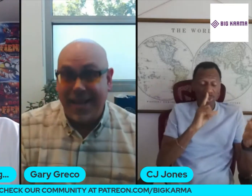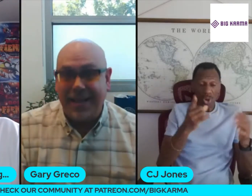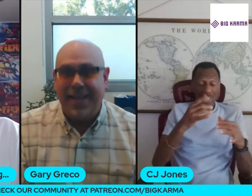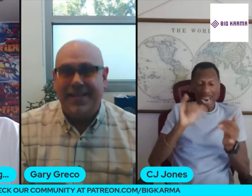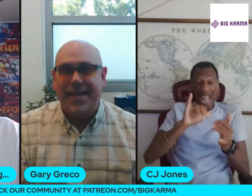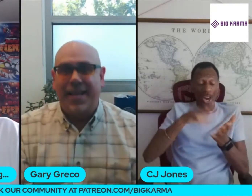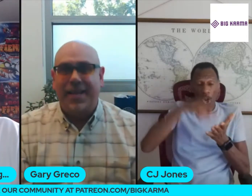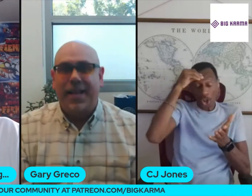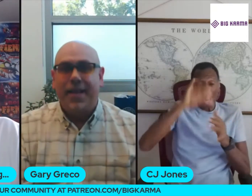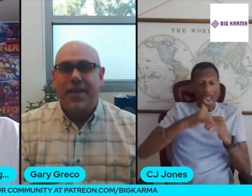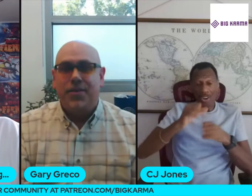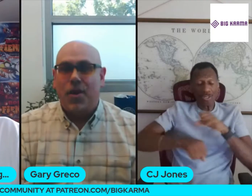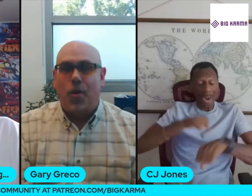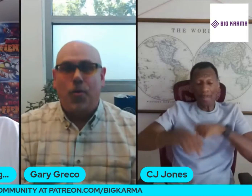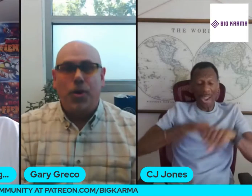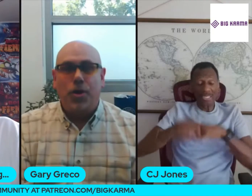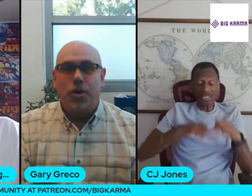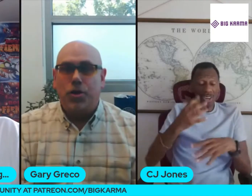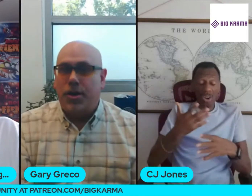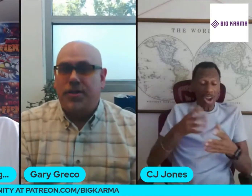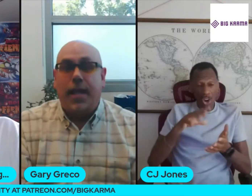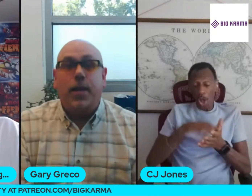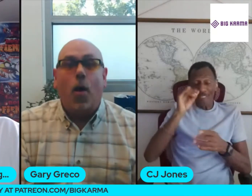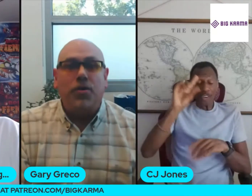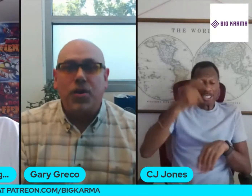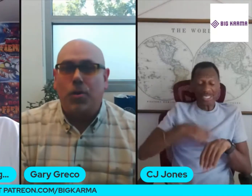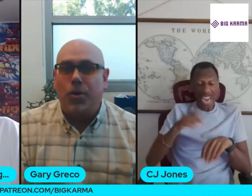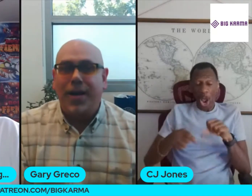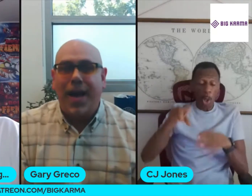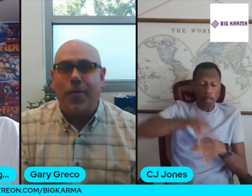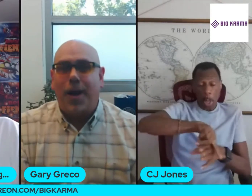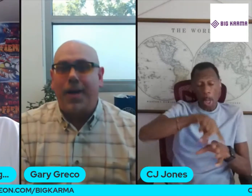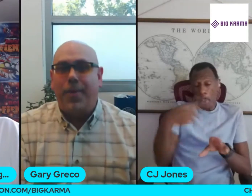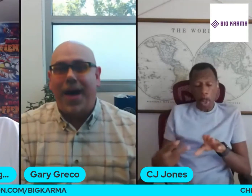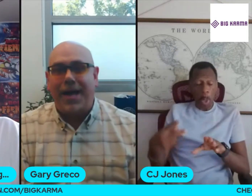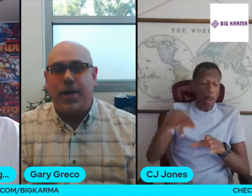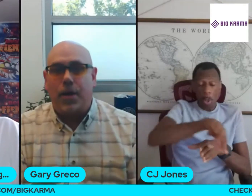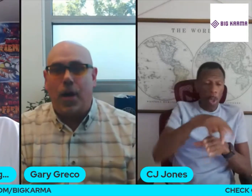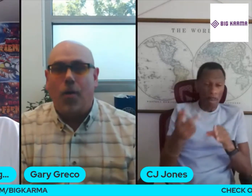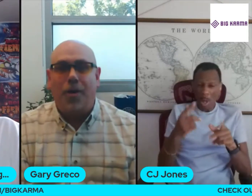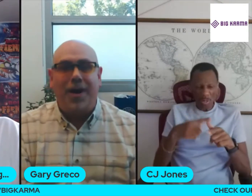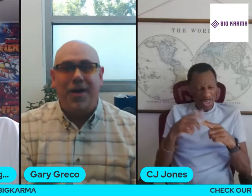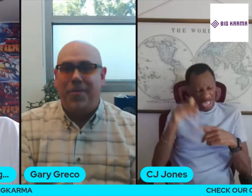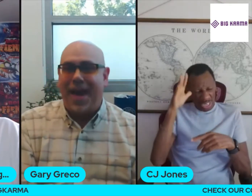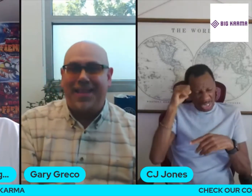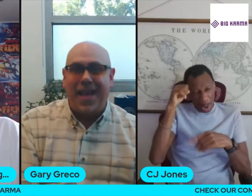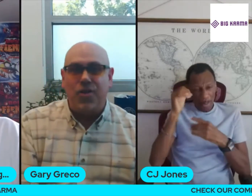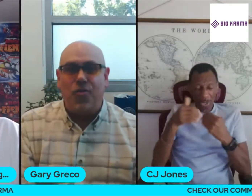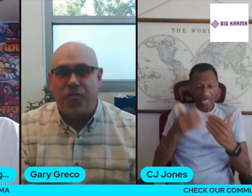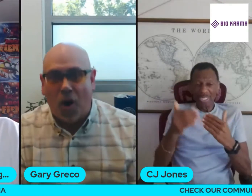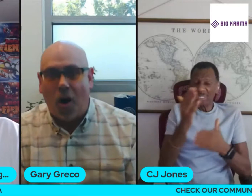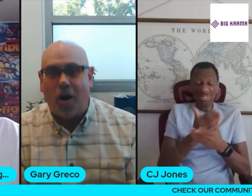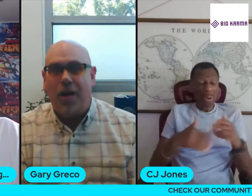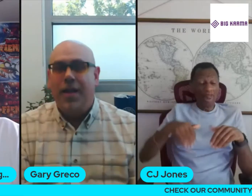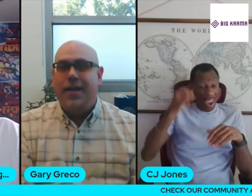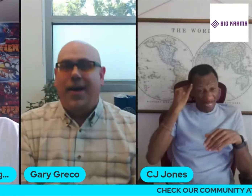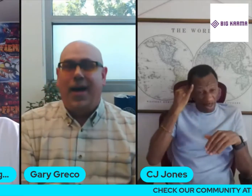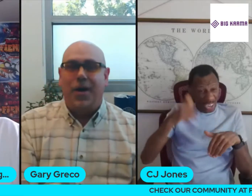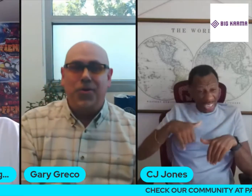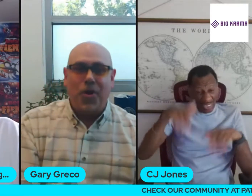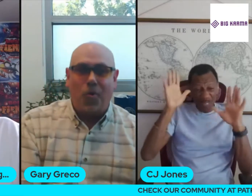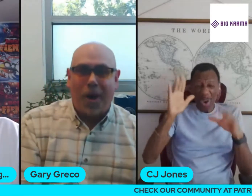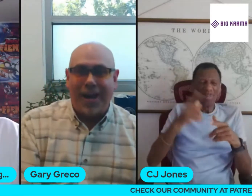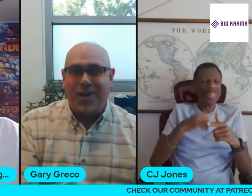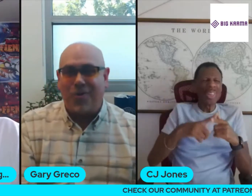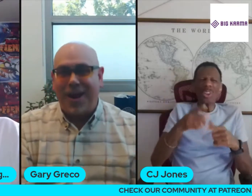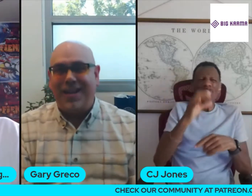that's it. That's it. So it's like also learning how to ride a bike. Back then you fall,